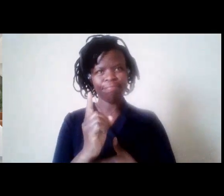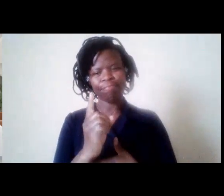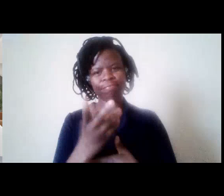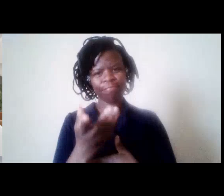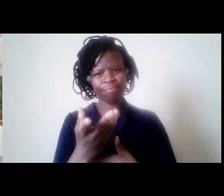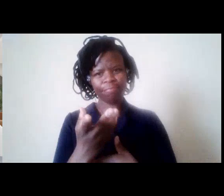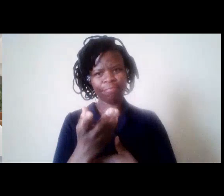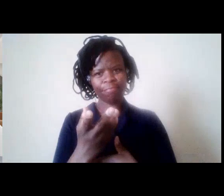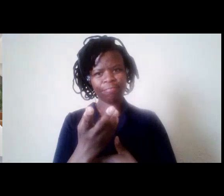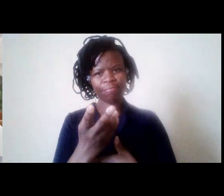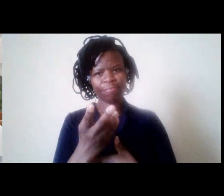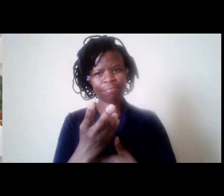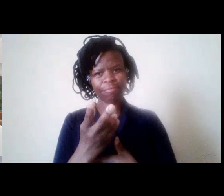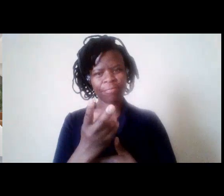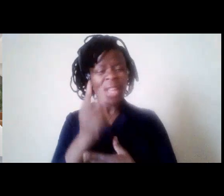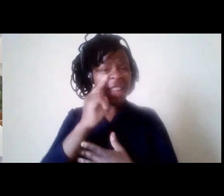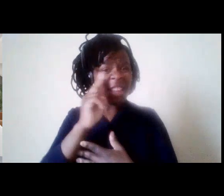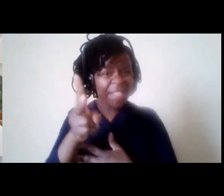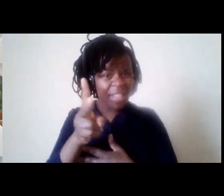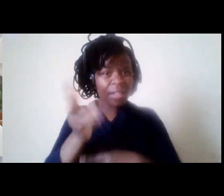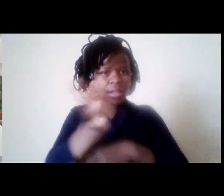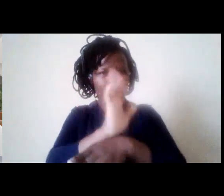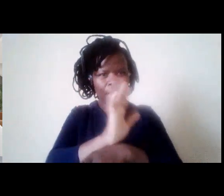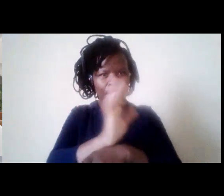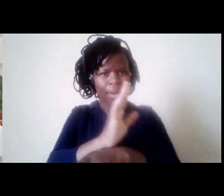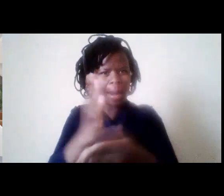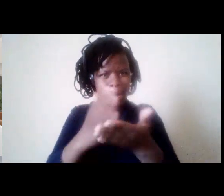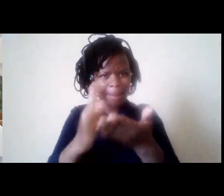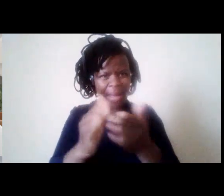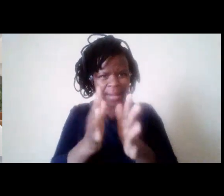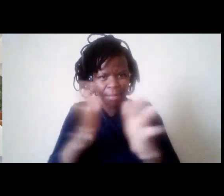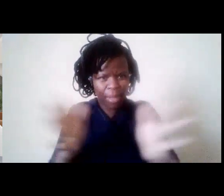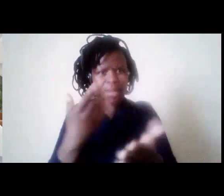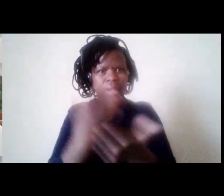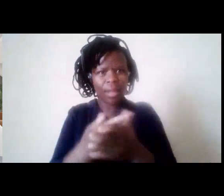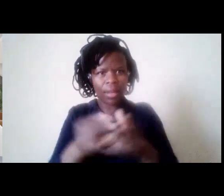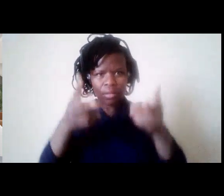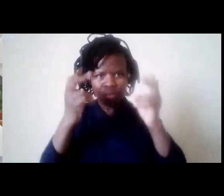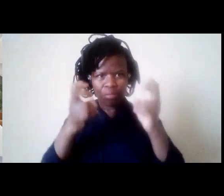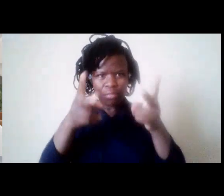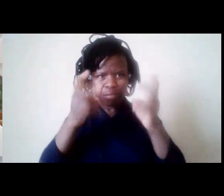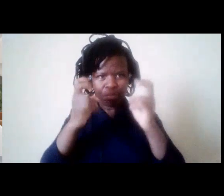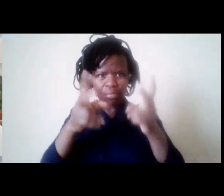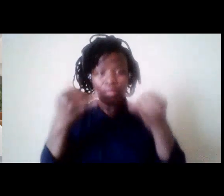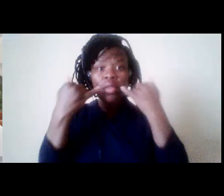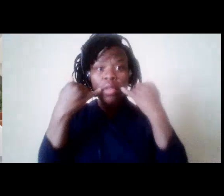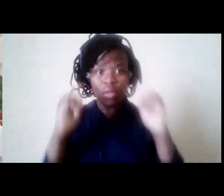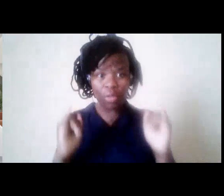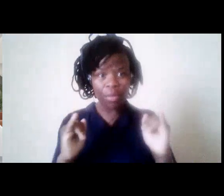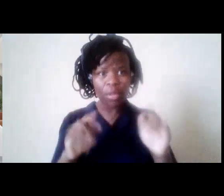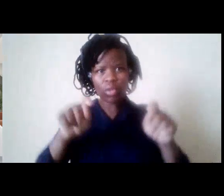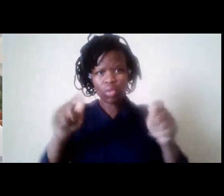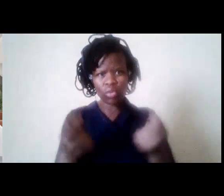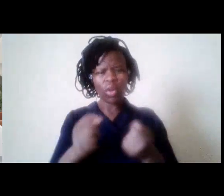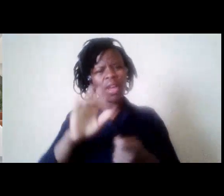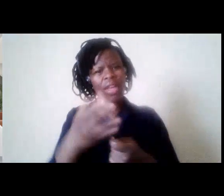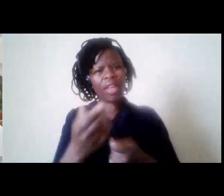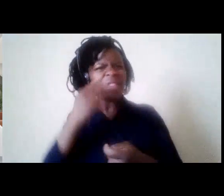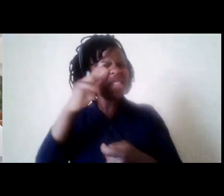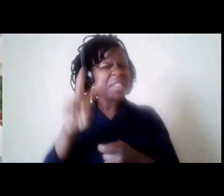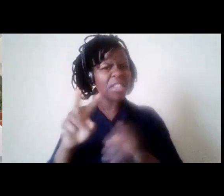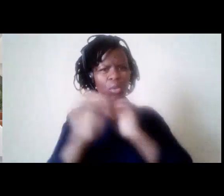vision it plays the biggest part of capturing information. So if you don't have vision, it's